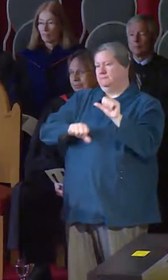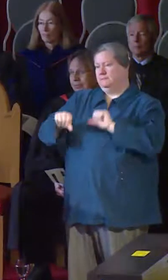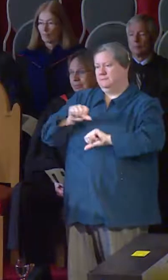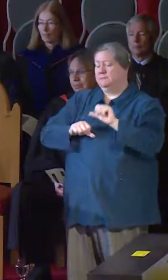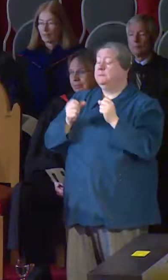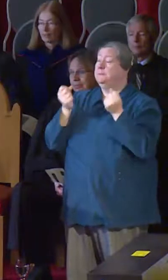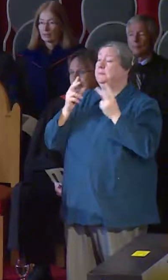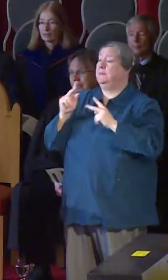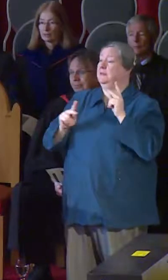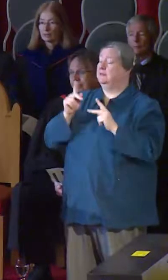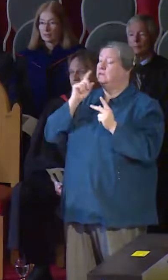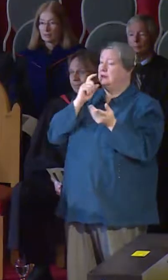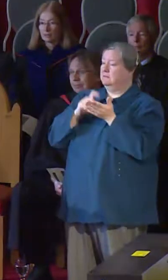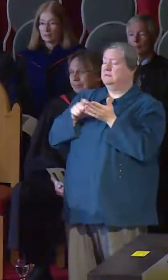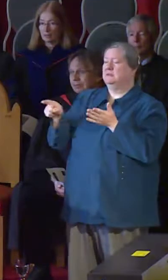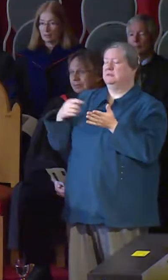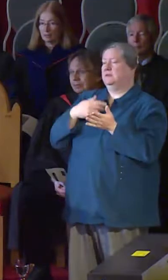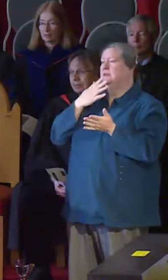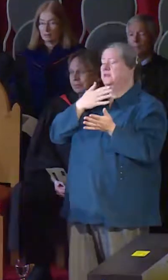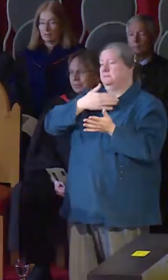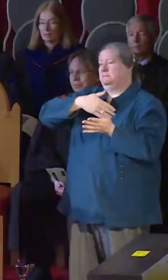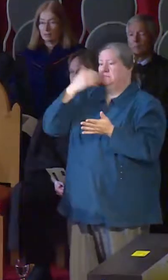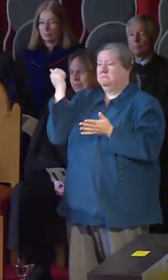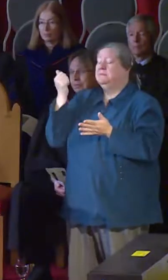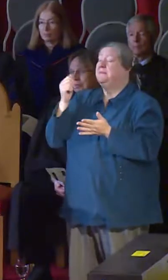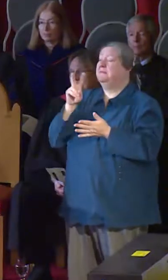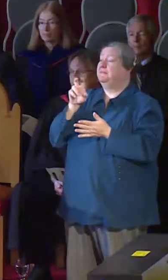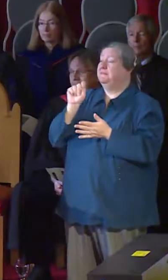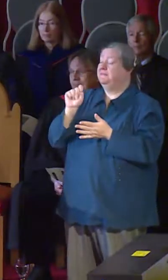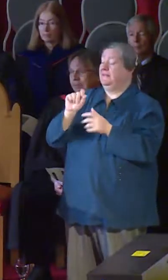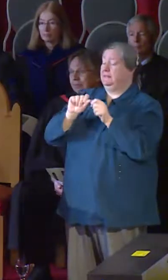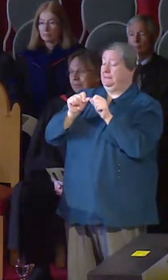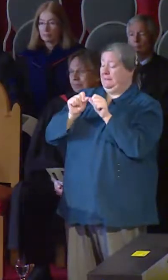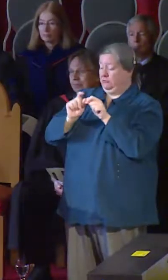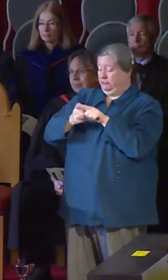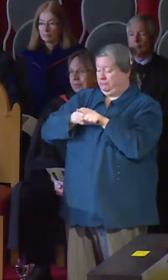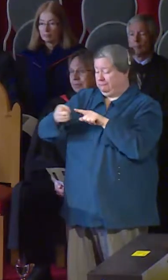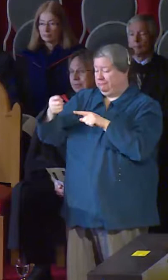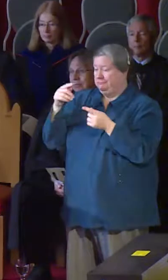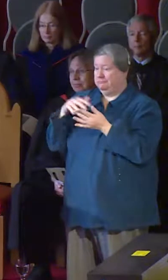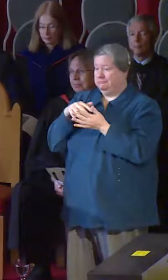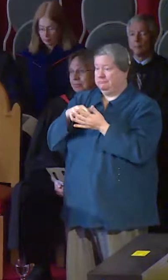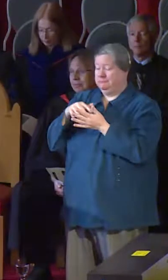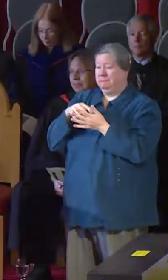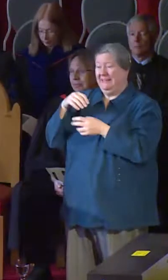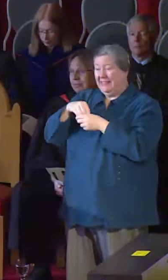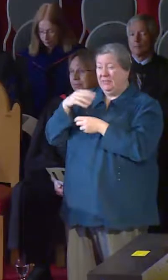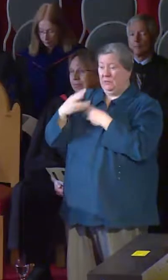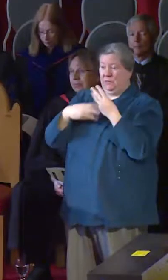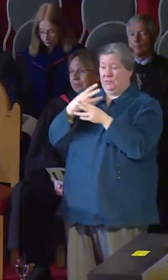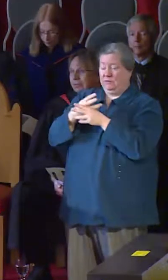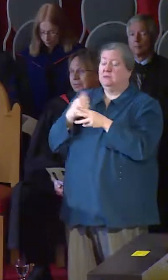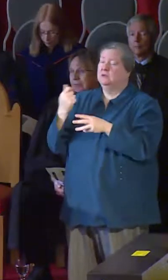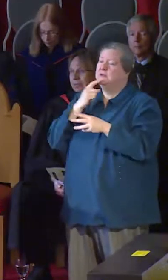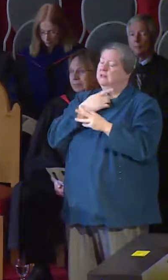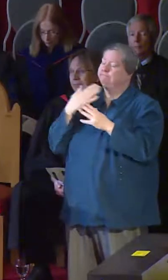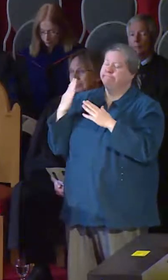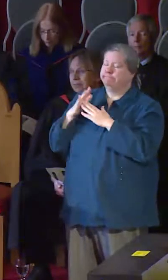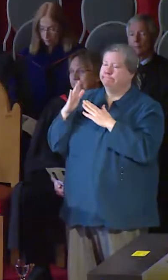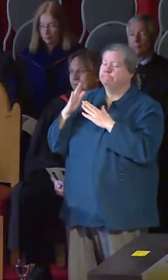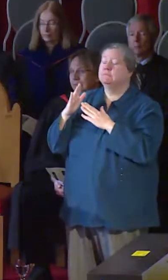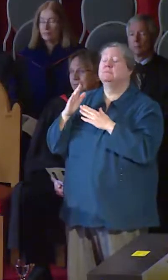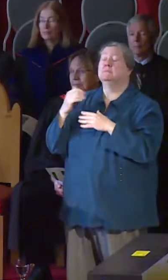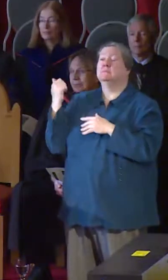many to be the foremost veterinary bacteriologist in the world. Without any doubt, he is the researcher who has been the